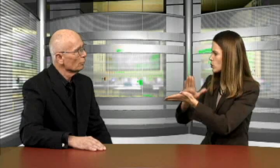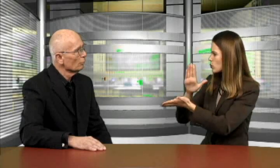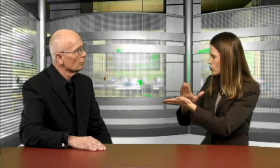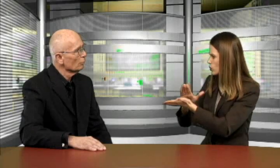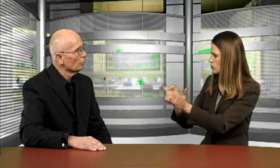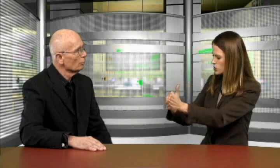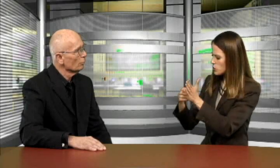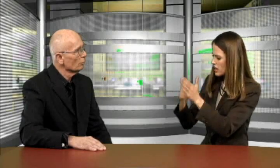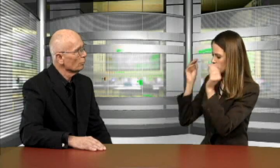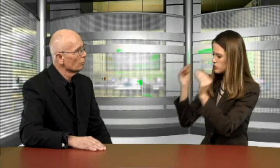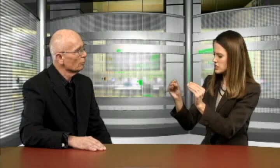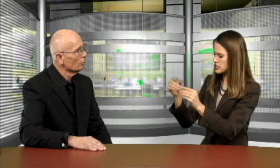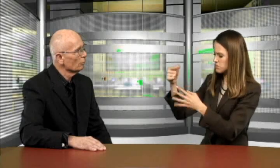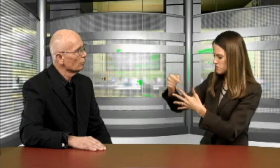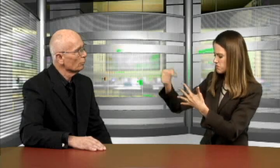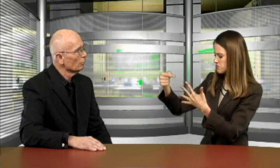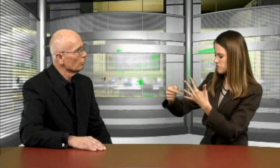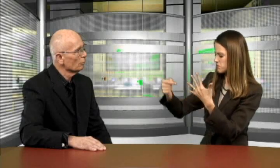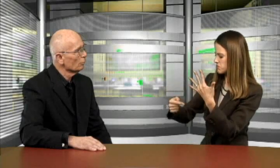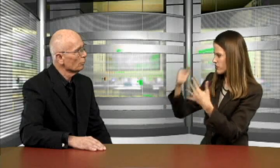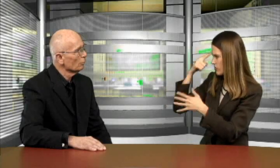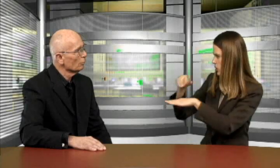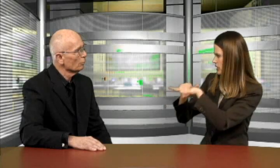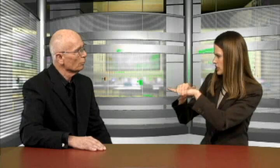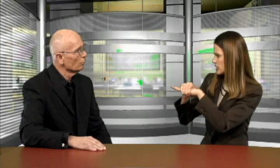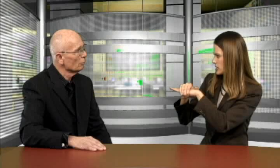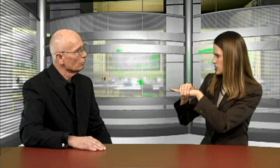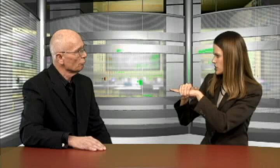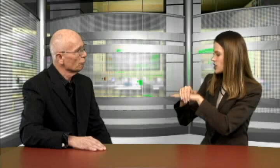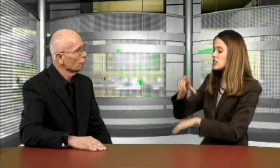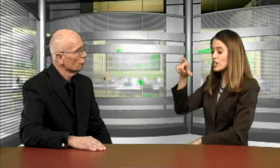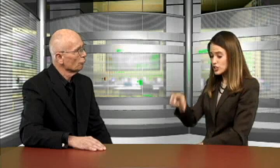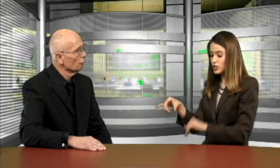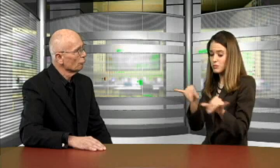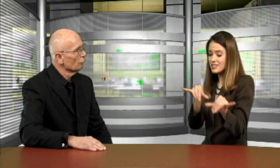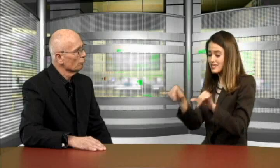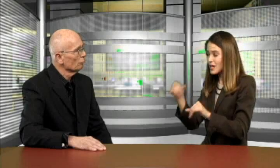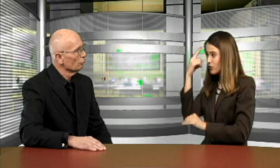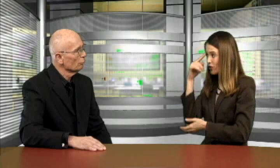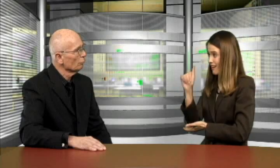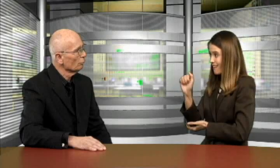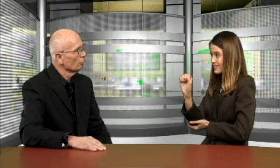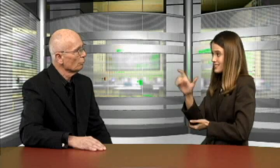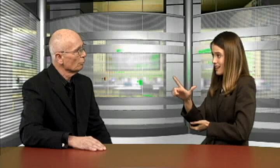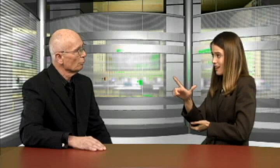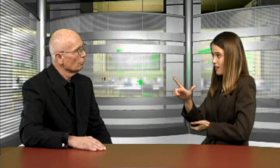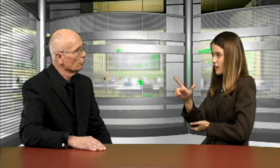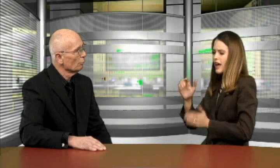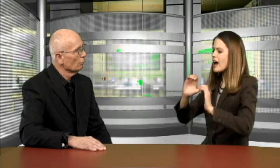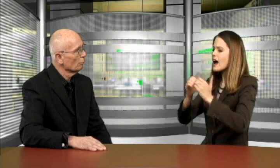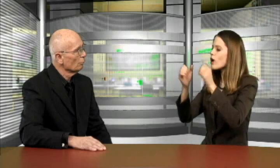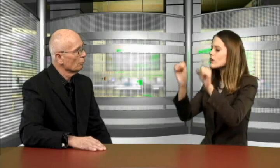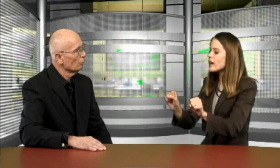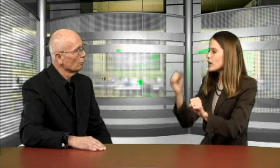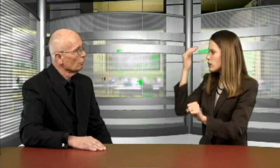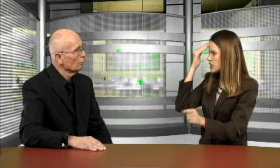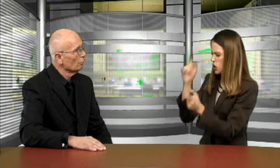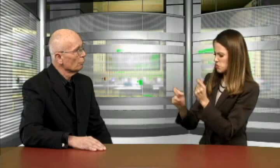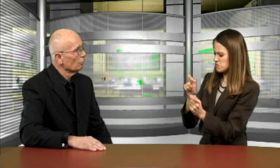mean? So I mean, all schools are required to teach these specific topics in English, and I think it should be the same for